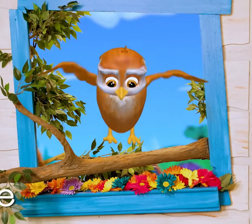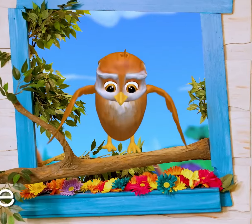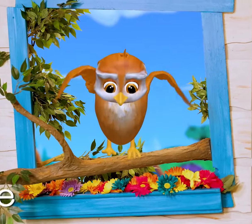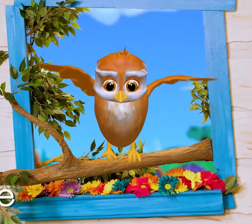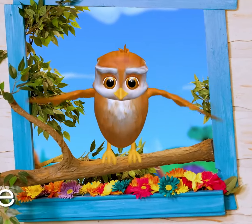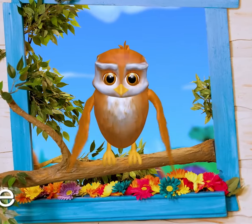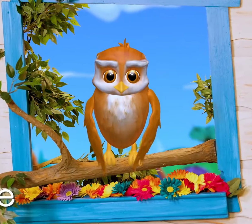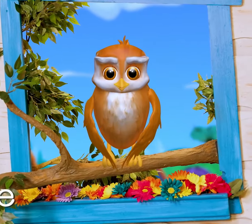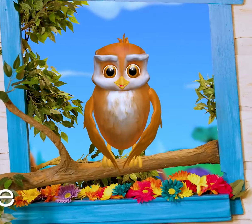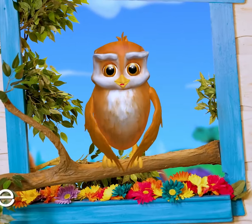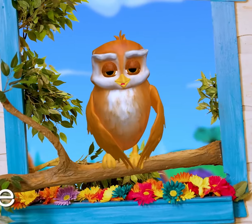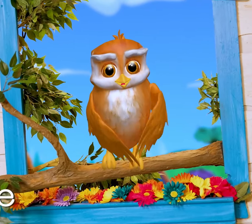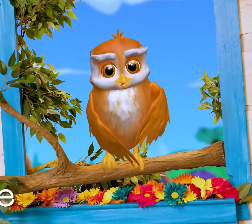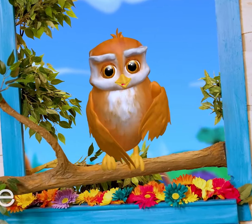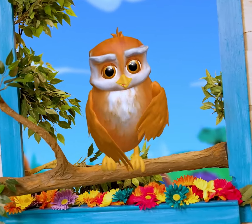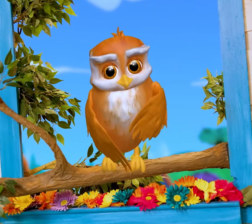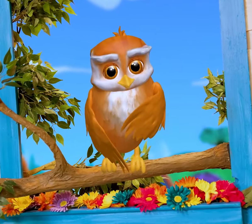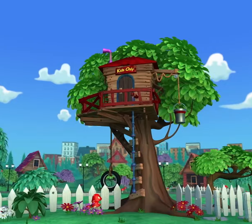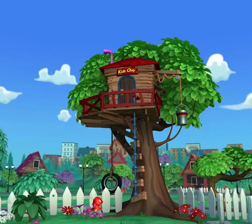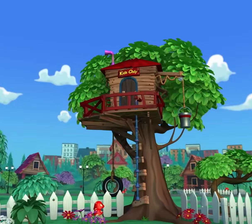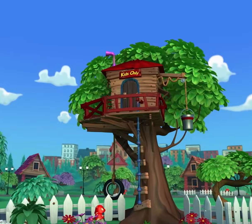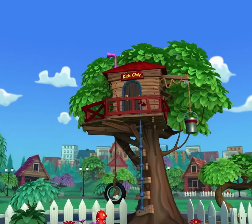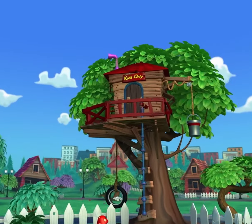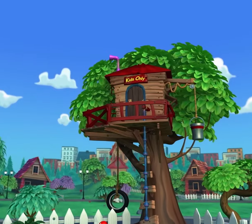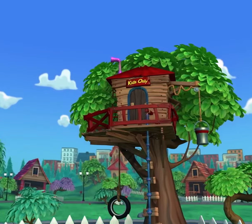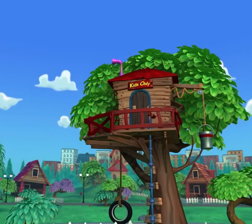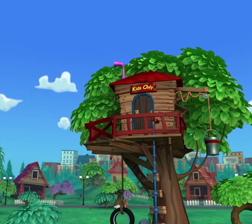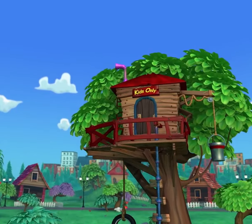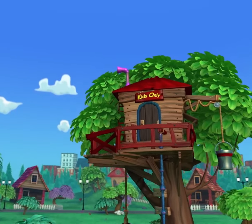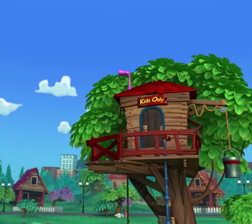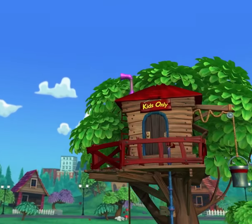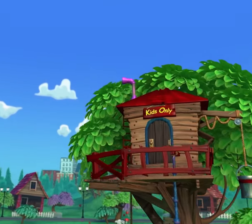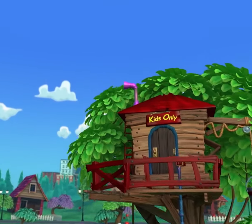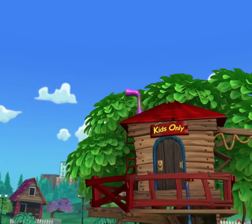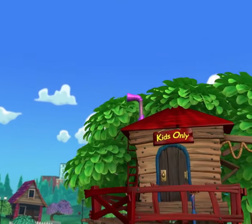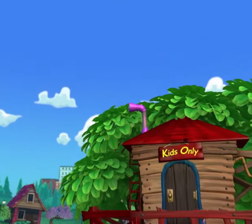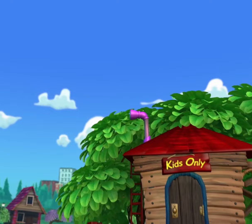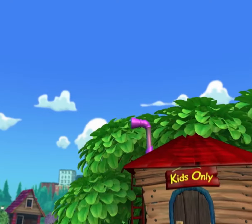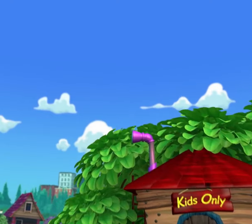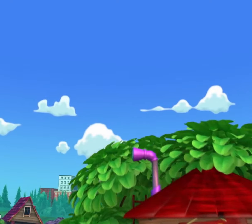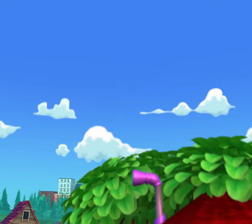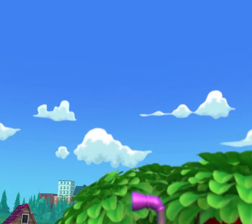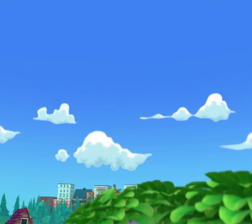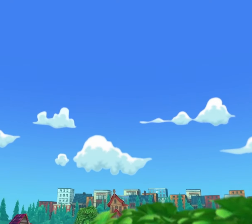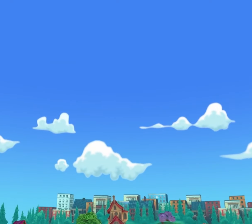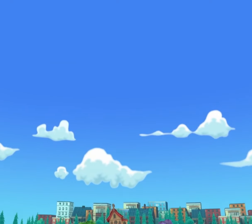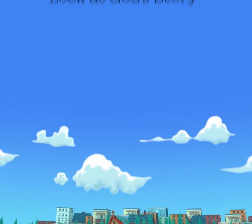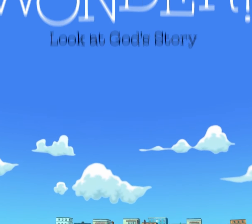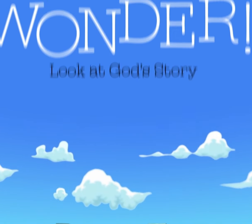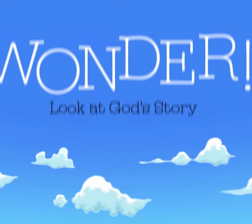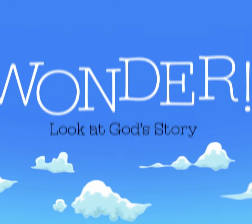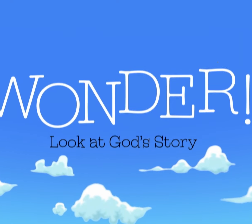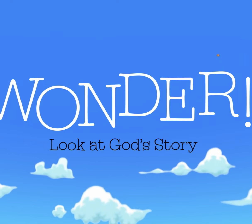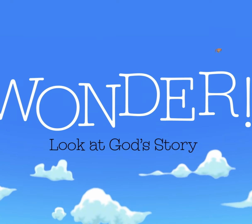clubhouse where Wonder never ends at the Wonder Clubhouse you at the Wonder club